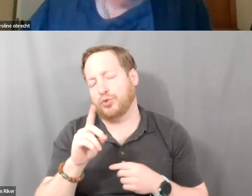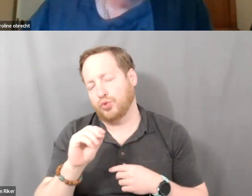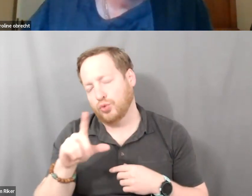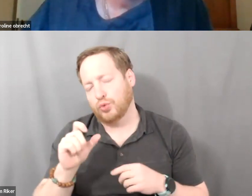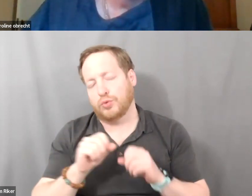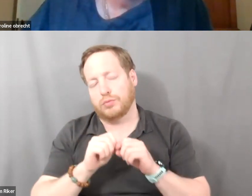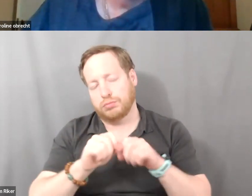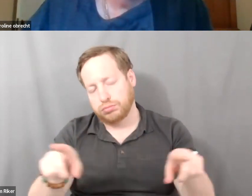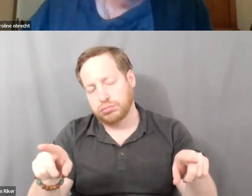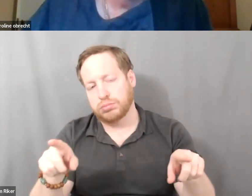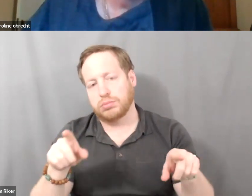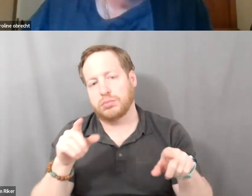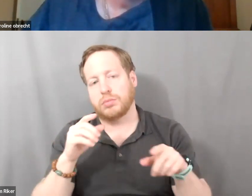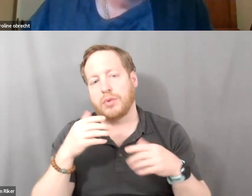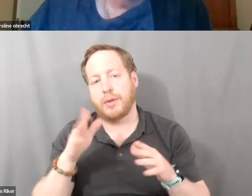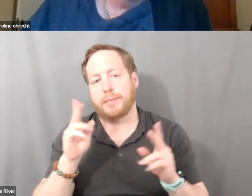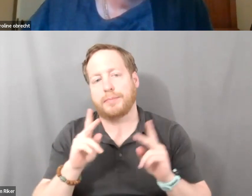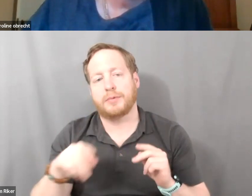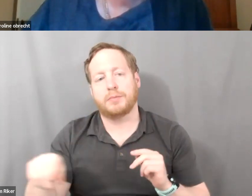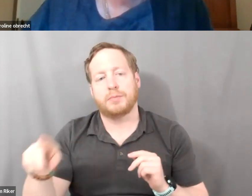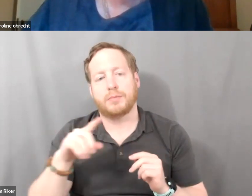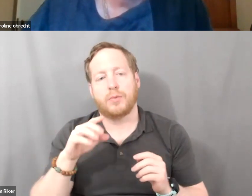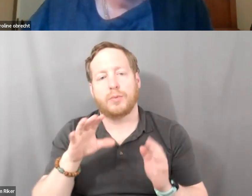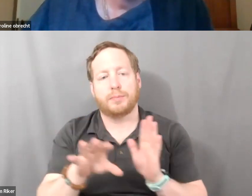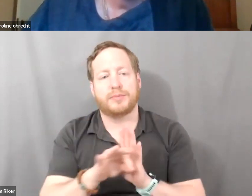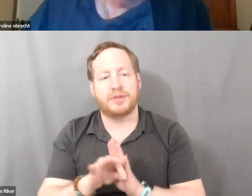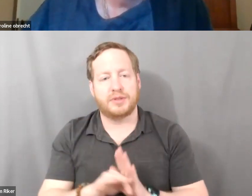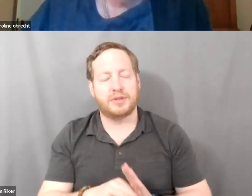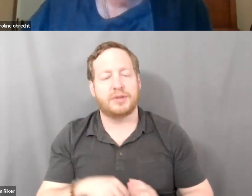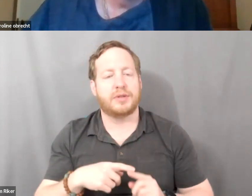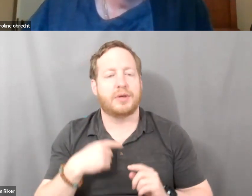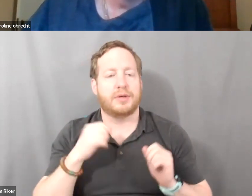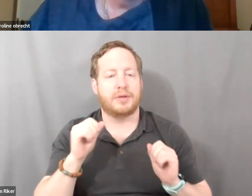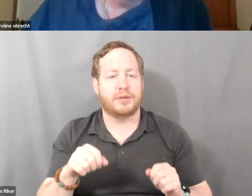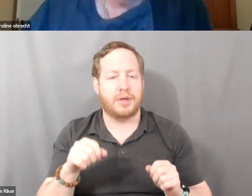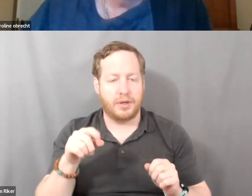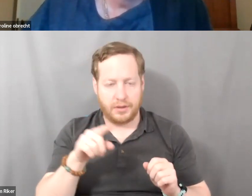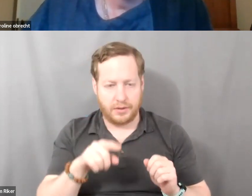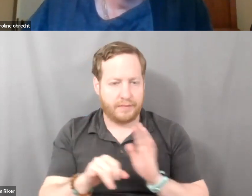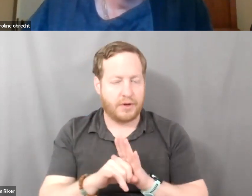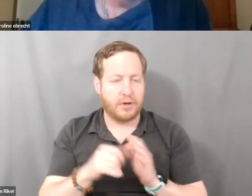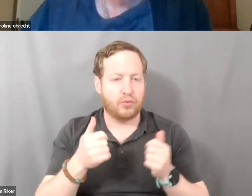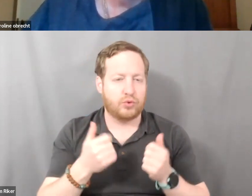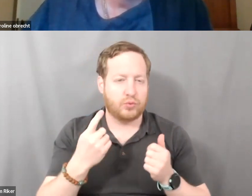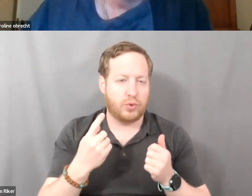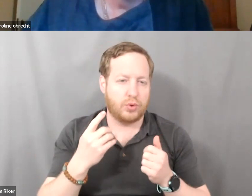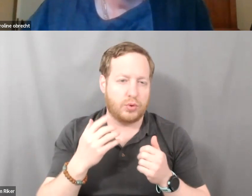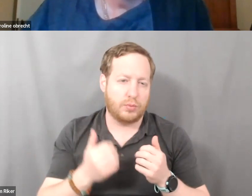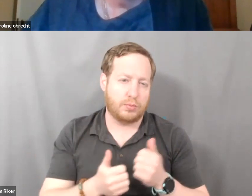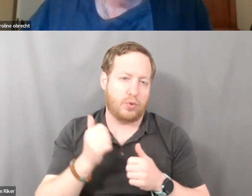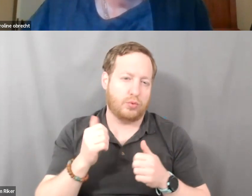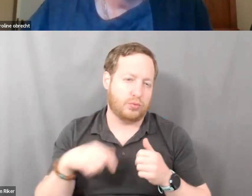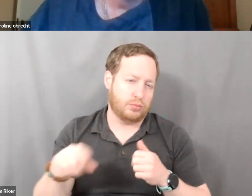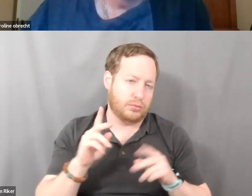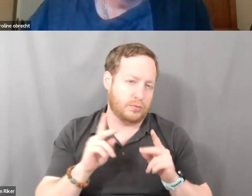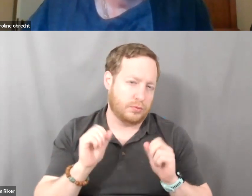perhaps we could do the doodle. That way that all of the people could pick a date that is best for them